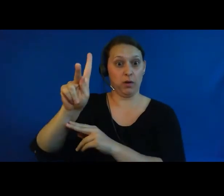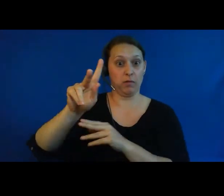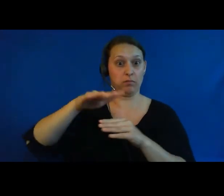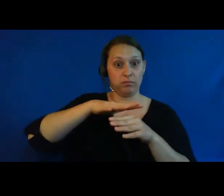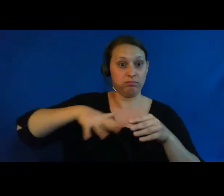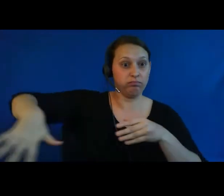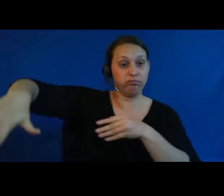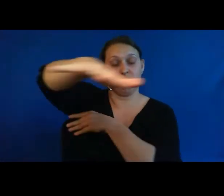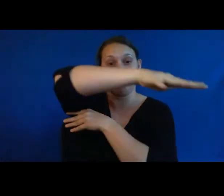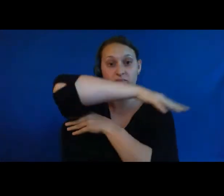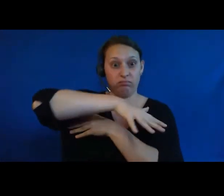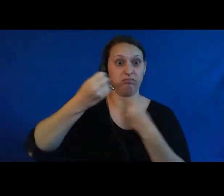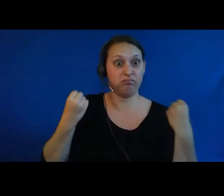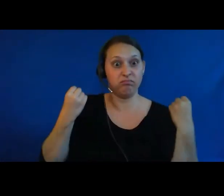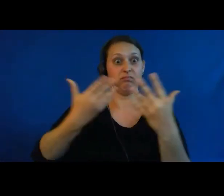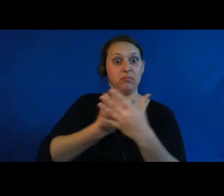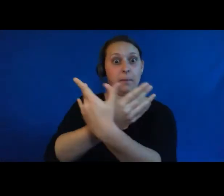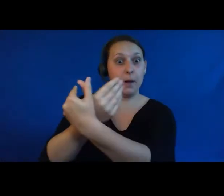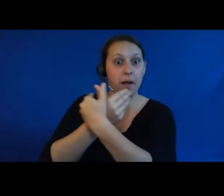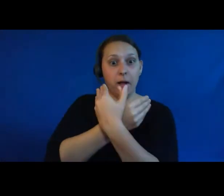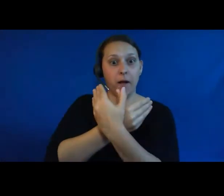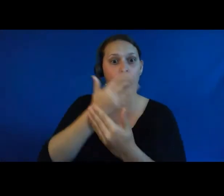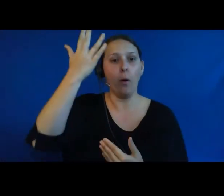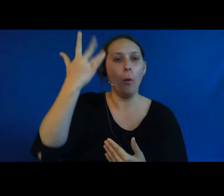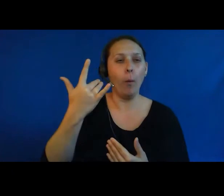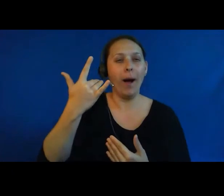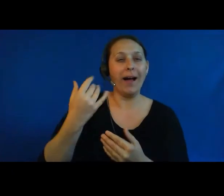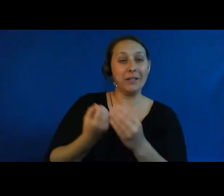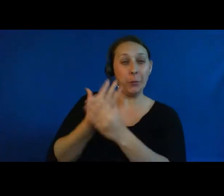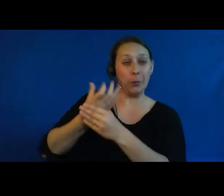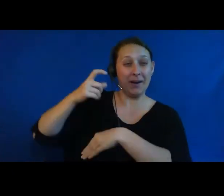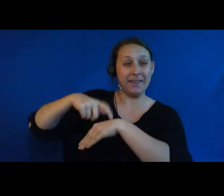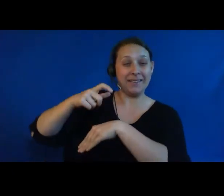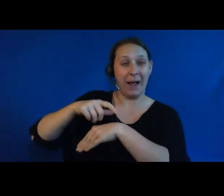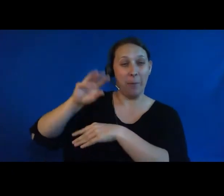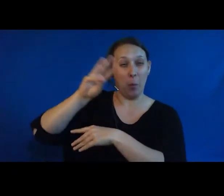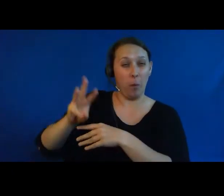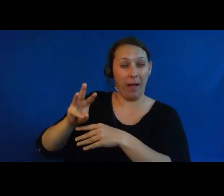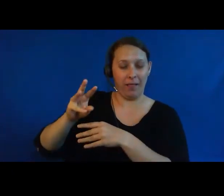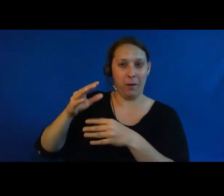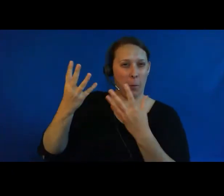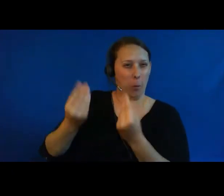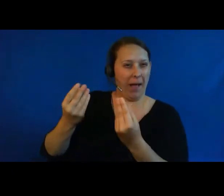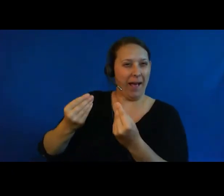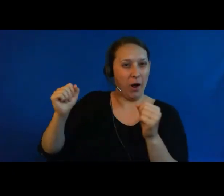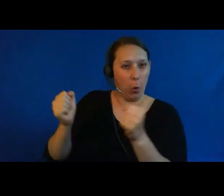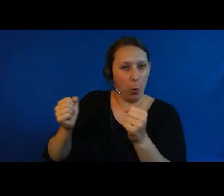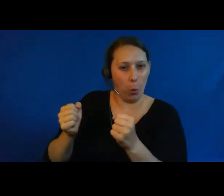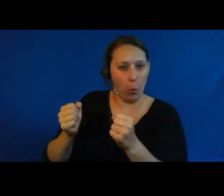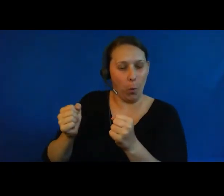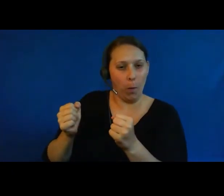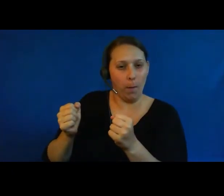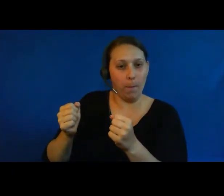of butterflies because we had such a wet and cold spring. So when most of the broods